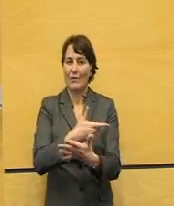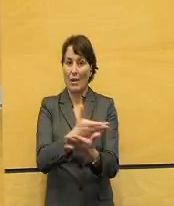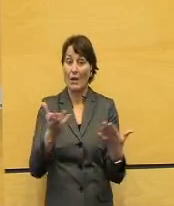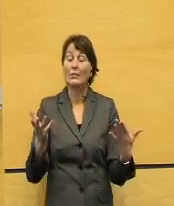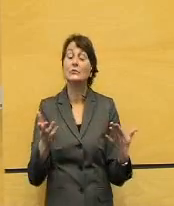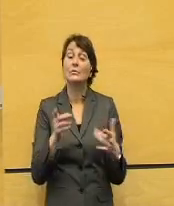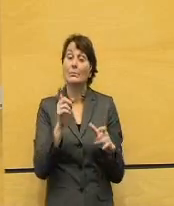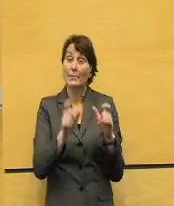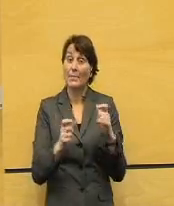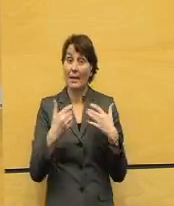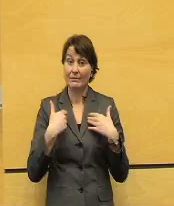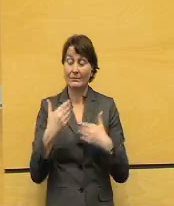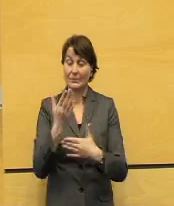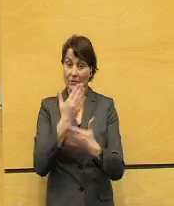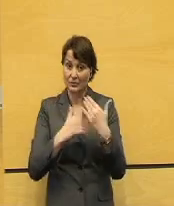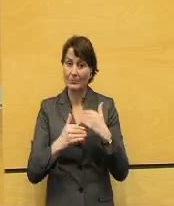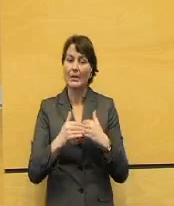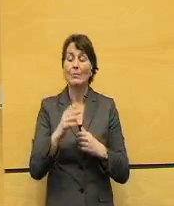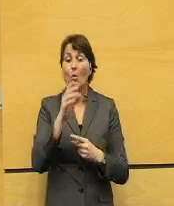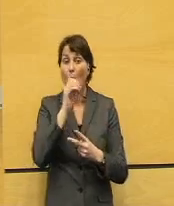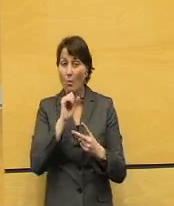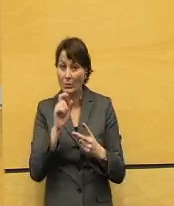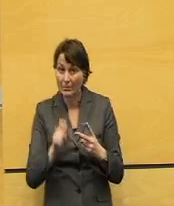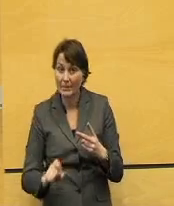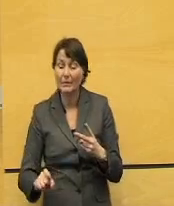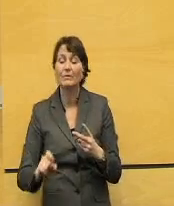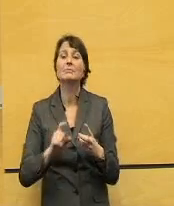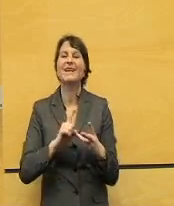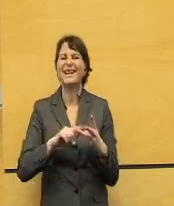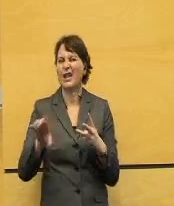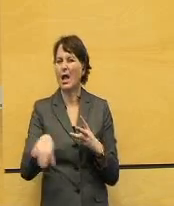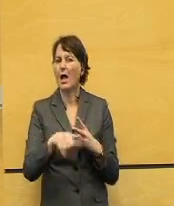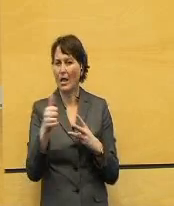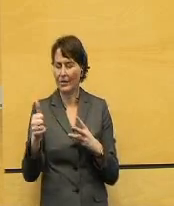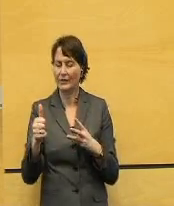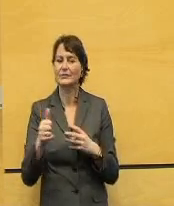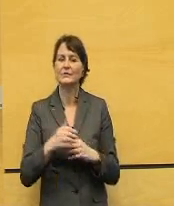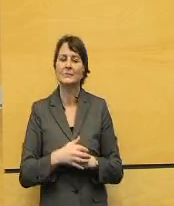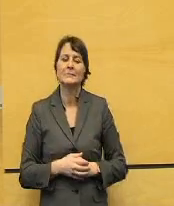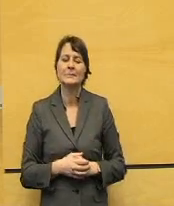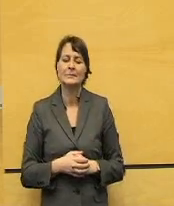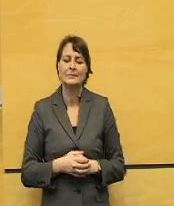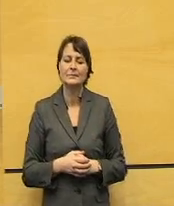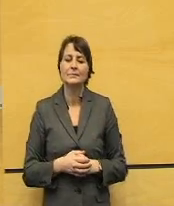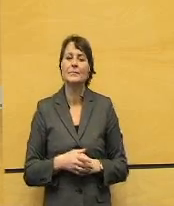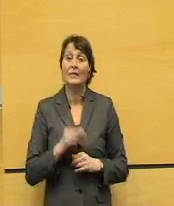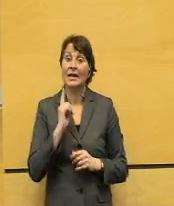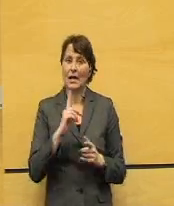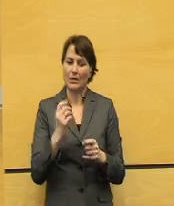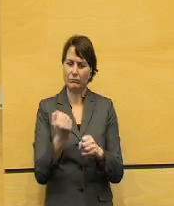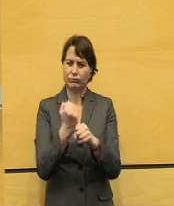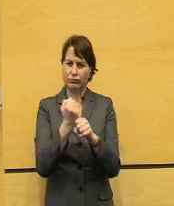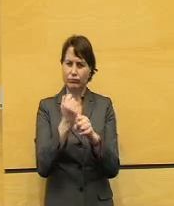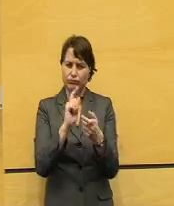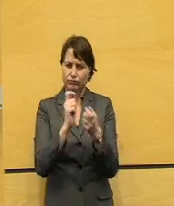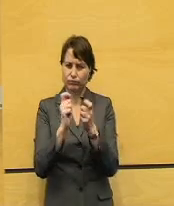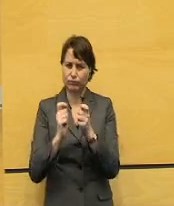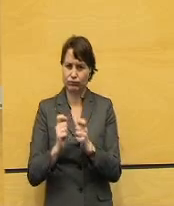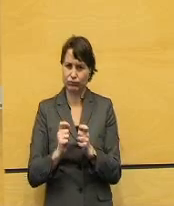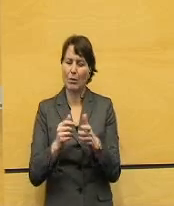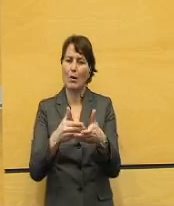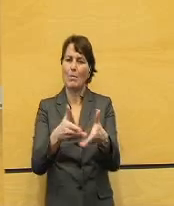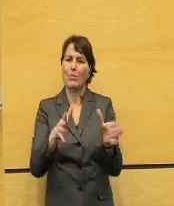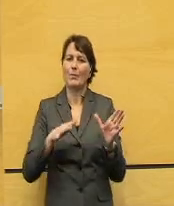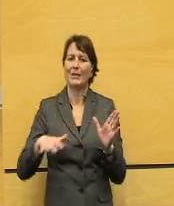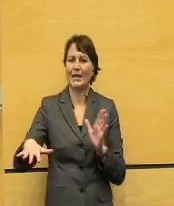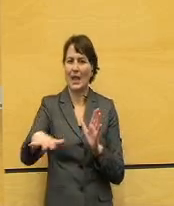persons with disability, elderly persons, and others. This project aims at renovating public areas